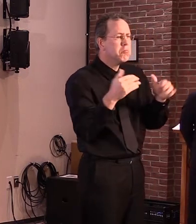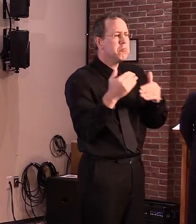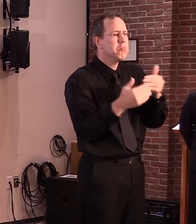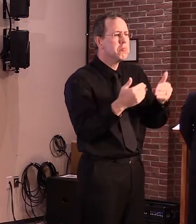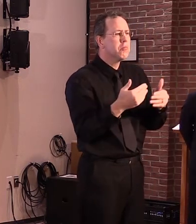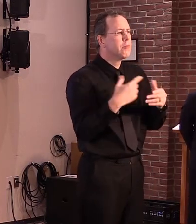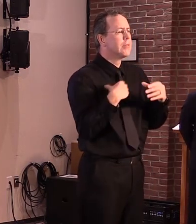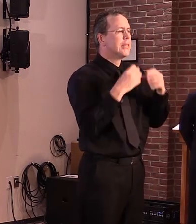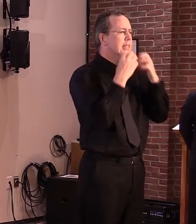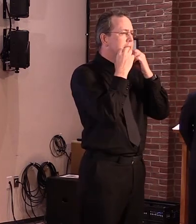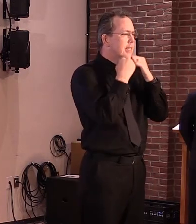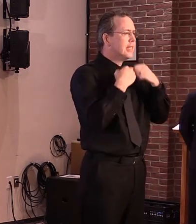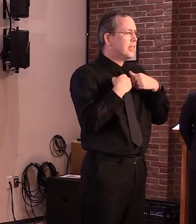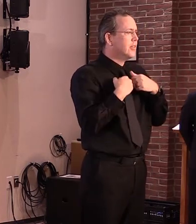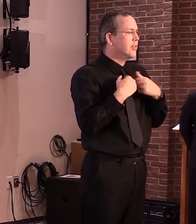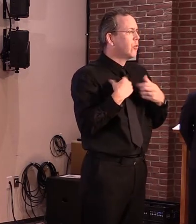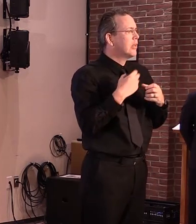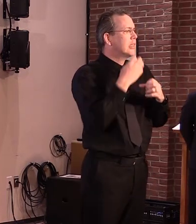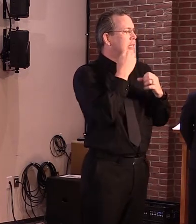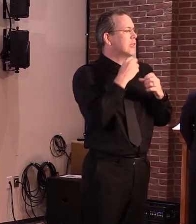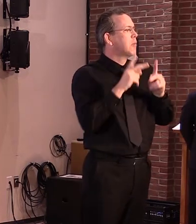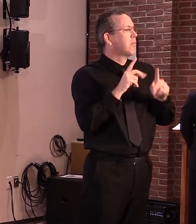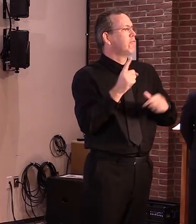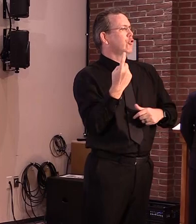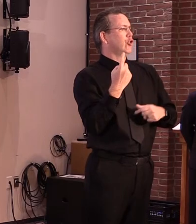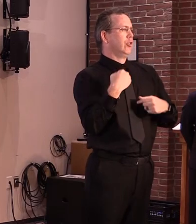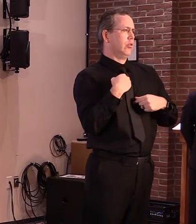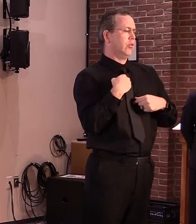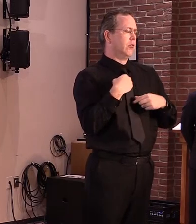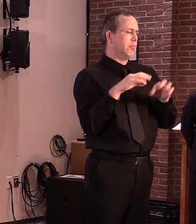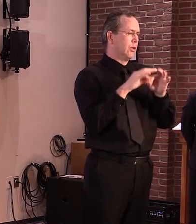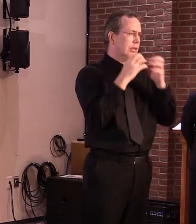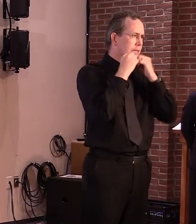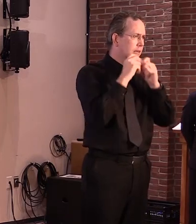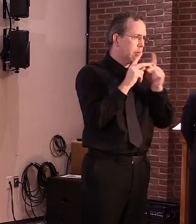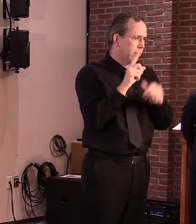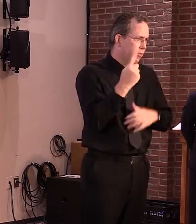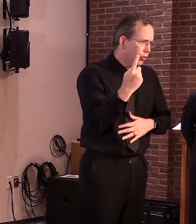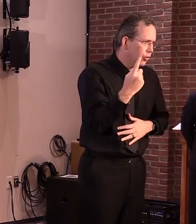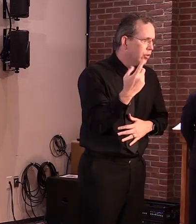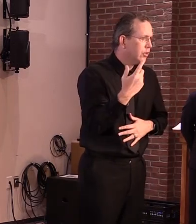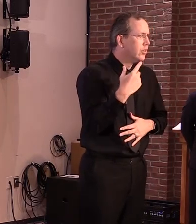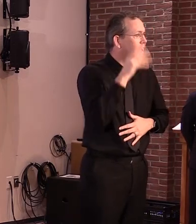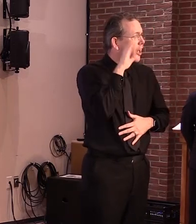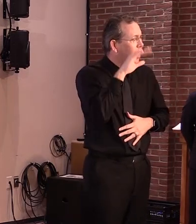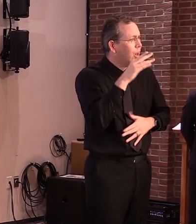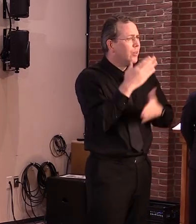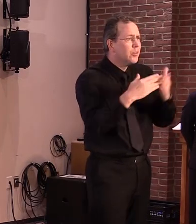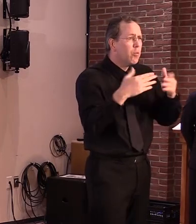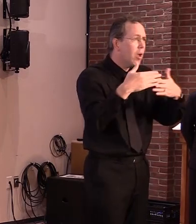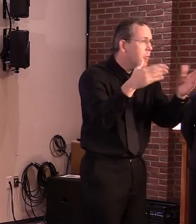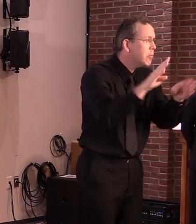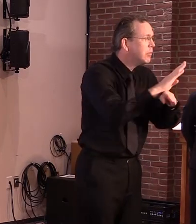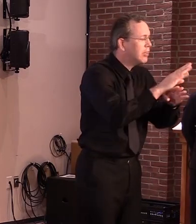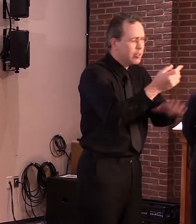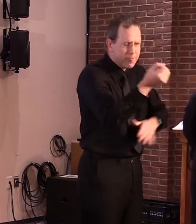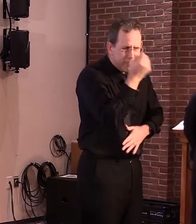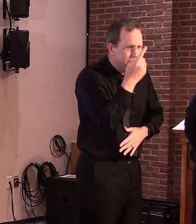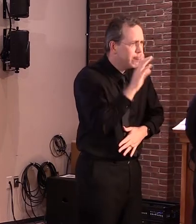first. And while we want to open up the economy, and I'm desperate to do that for a number of